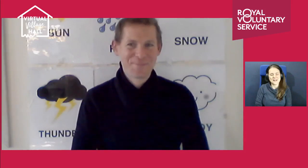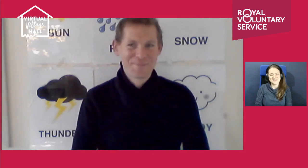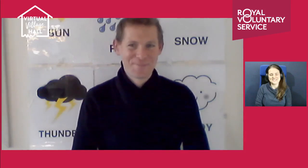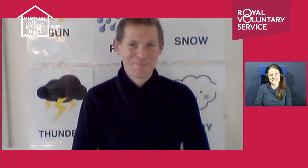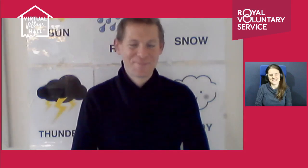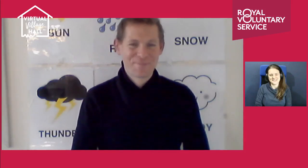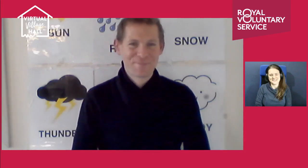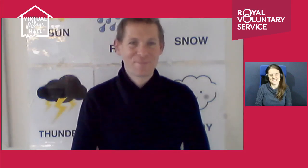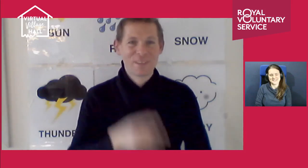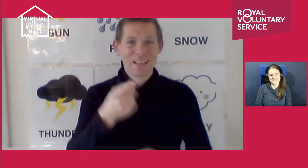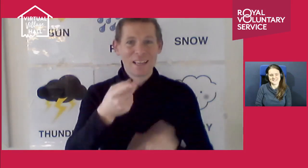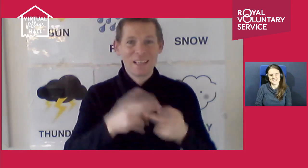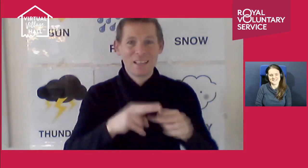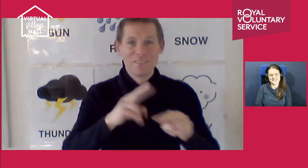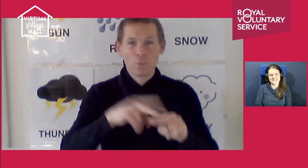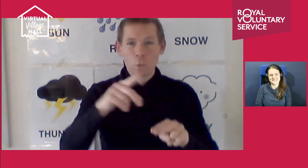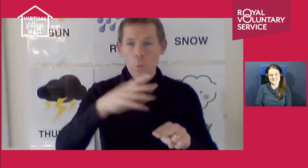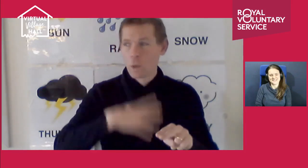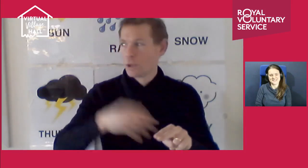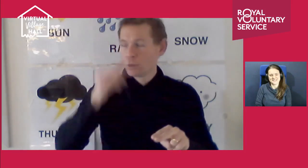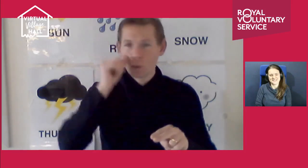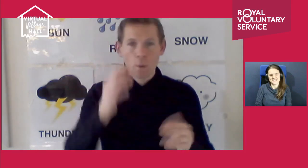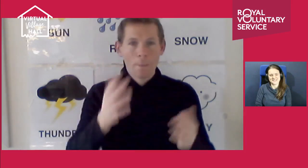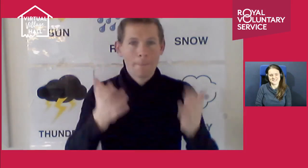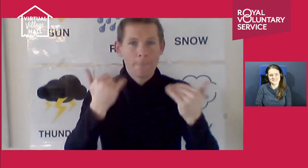So well done.